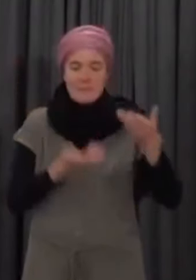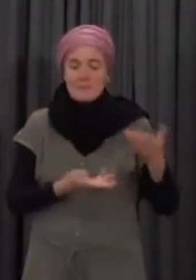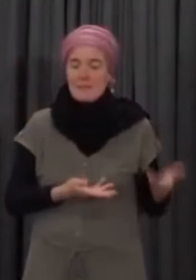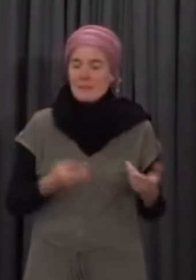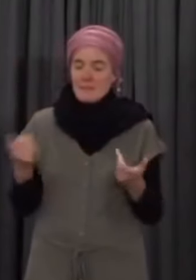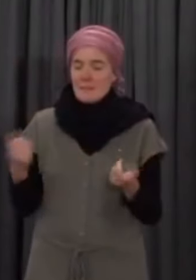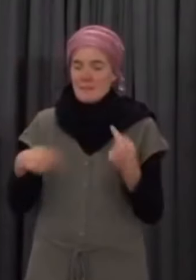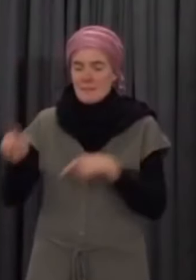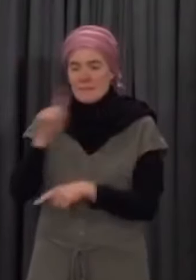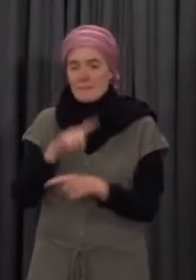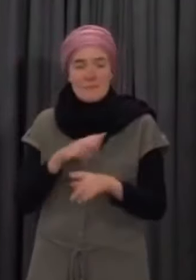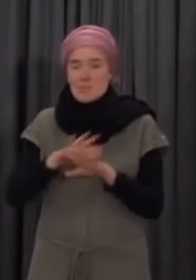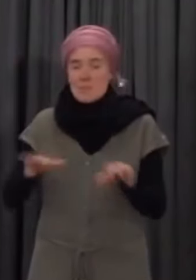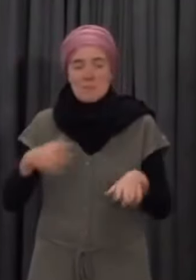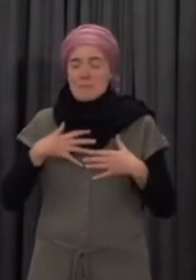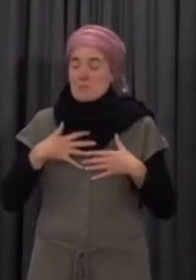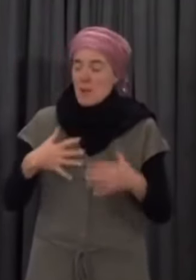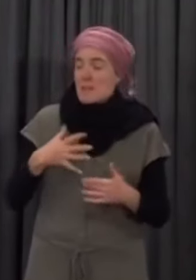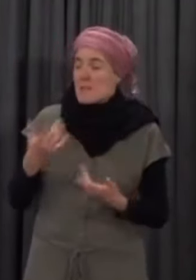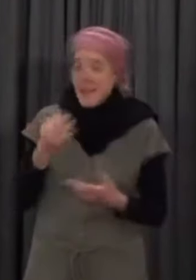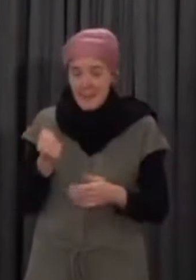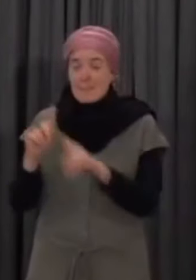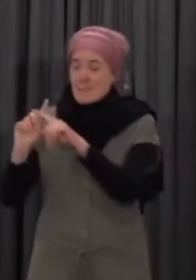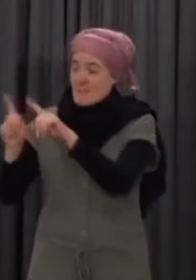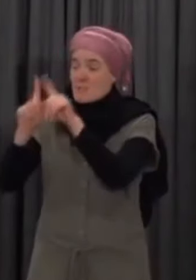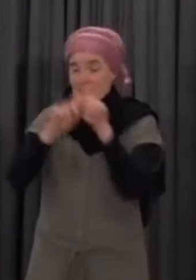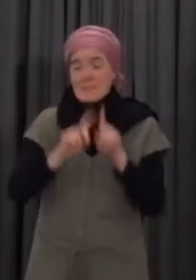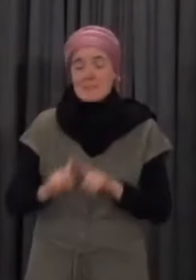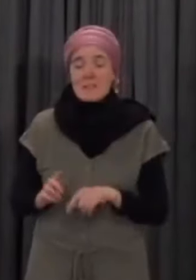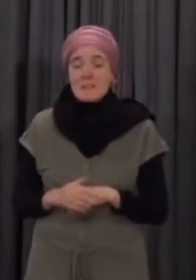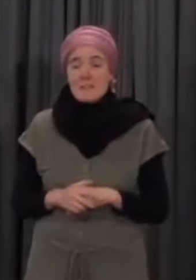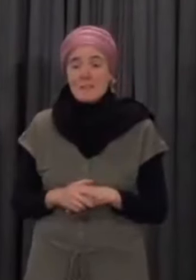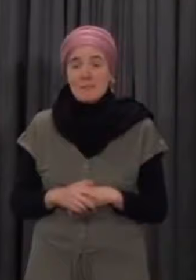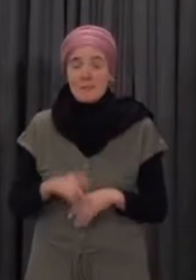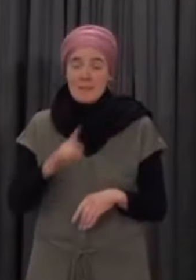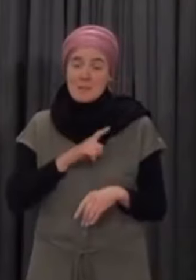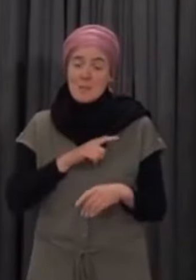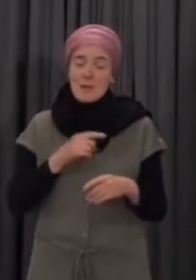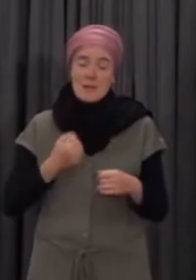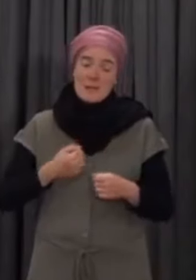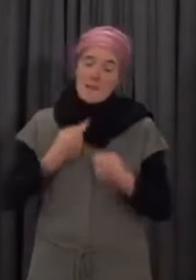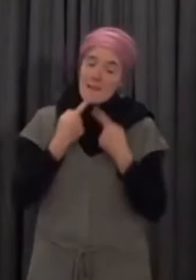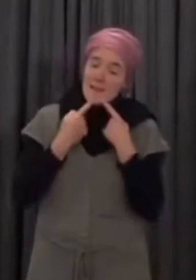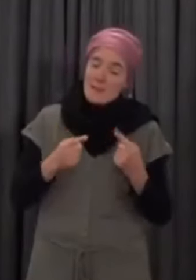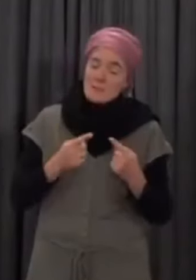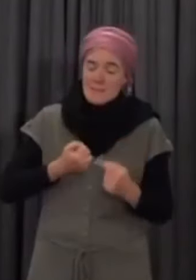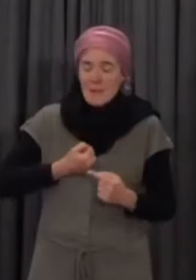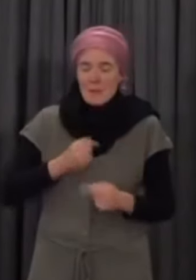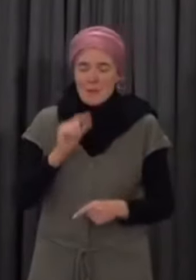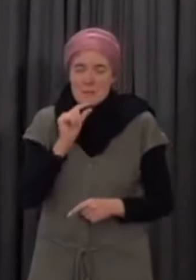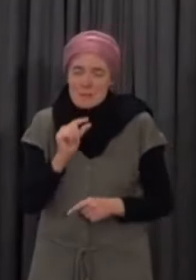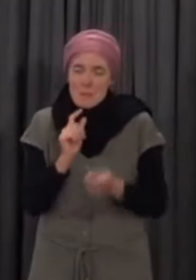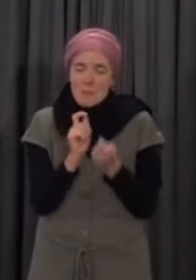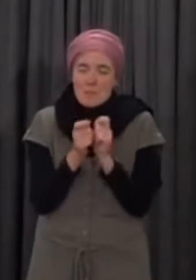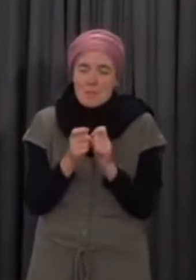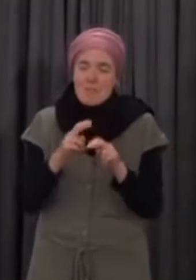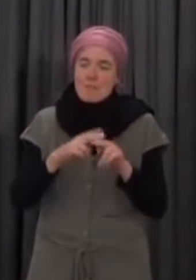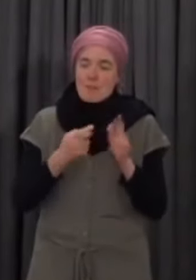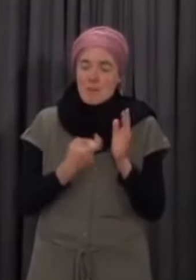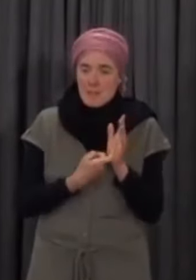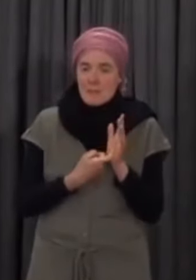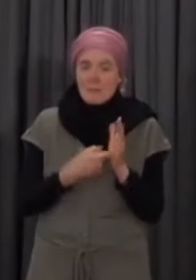populations. And that is what we are doing. It's why we announced our modest changes on Friday, and we will go